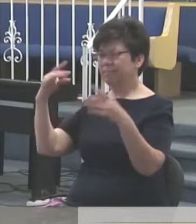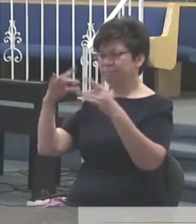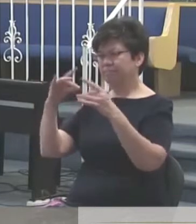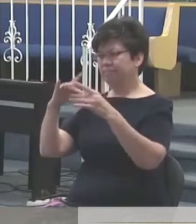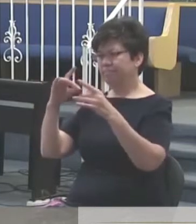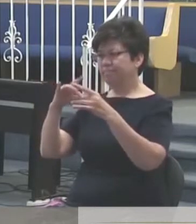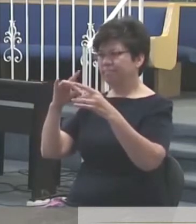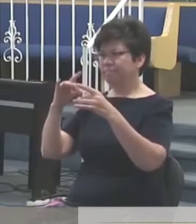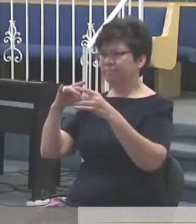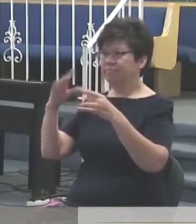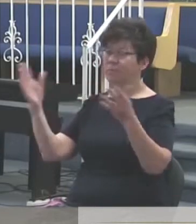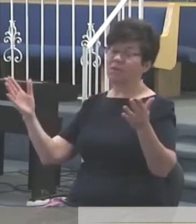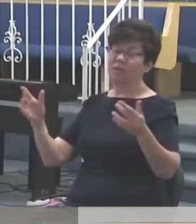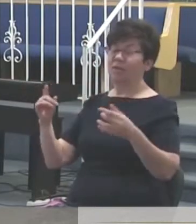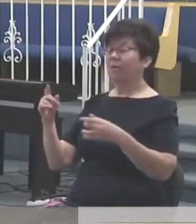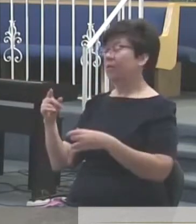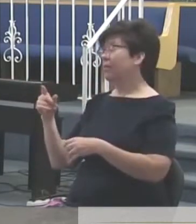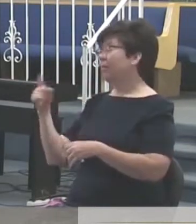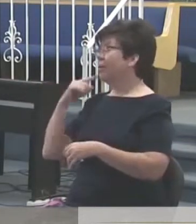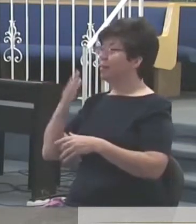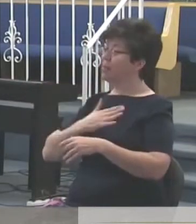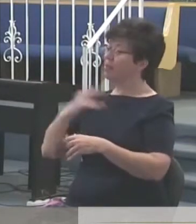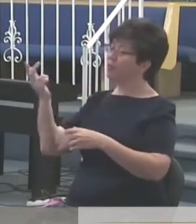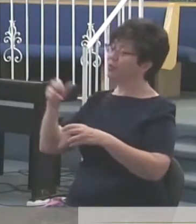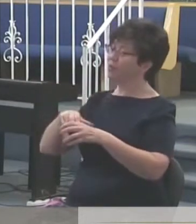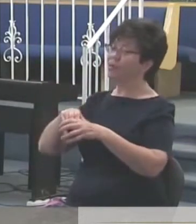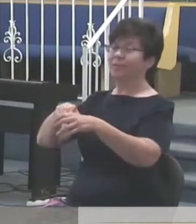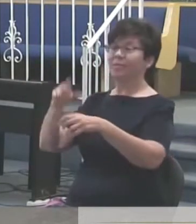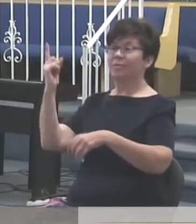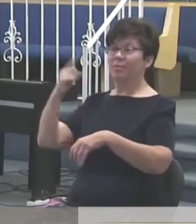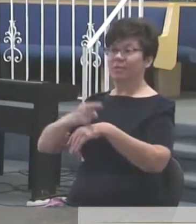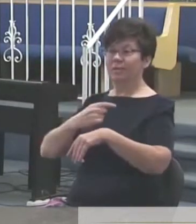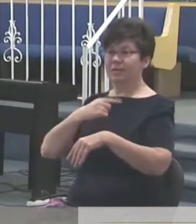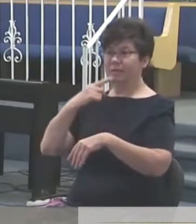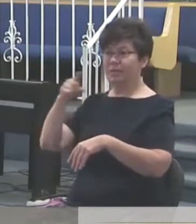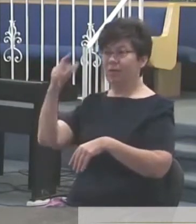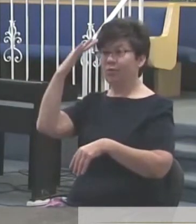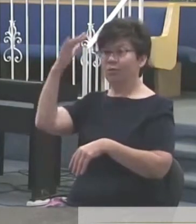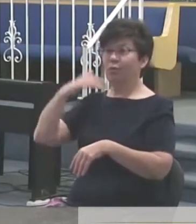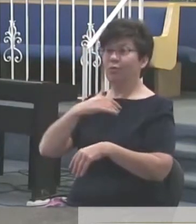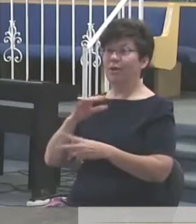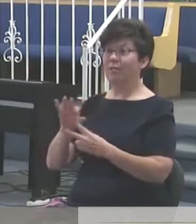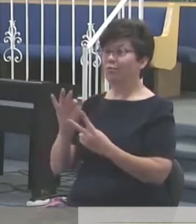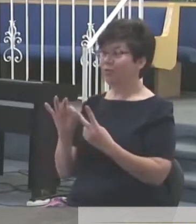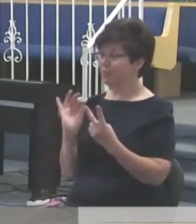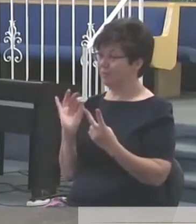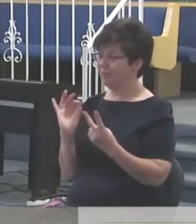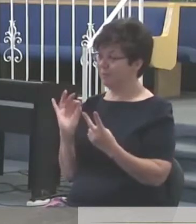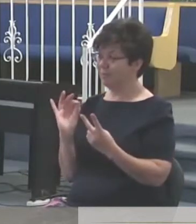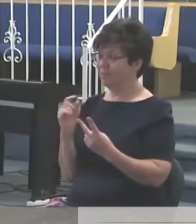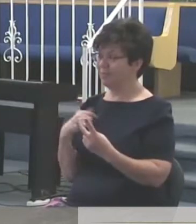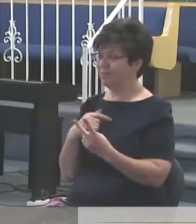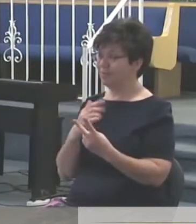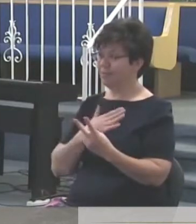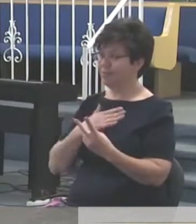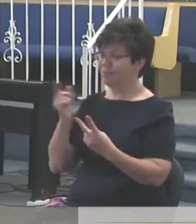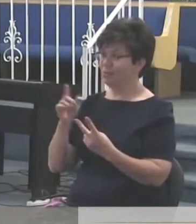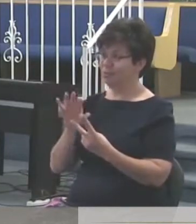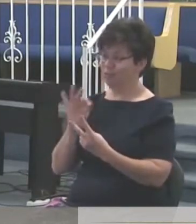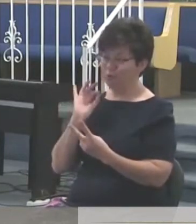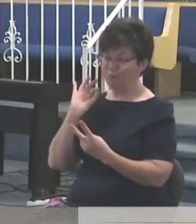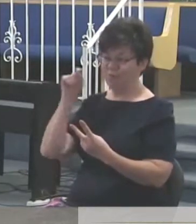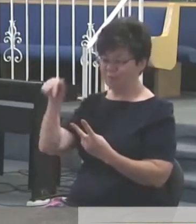flying, and they're glad that you flew with them. But at one point they say, we know you had a choice, and we're glad that you